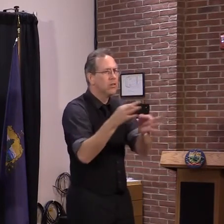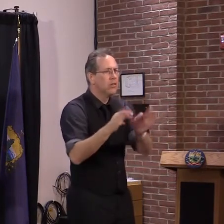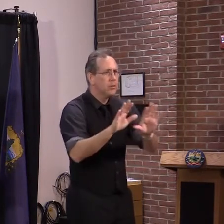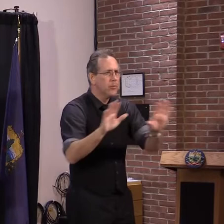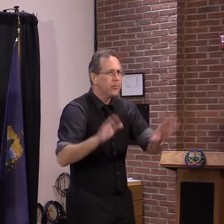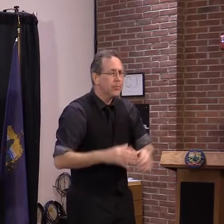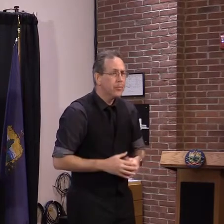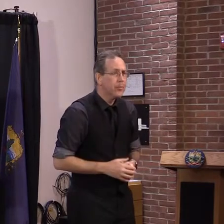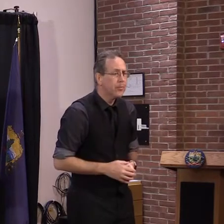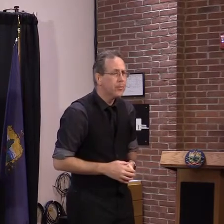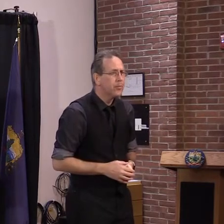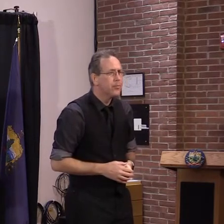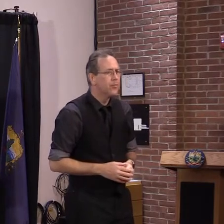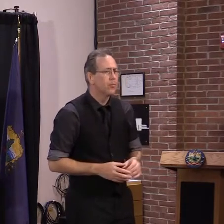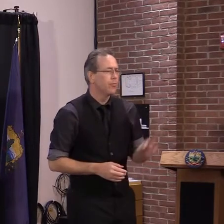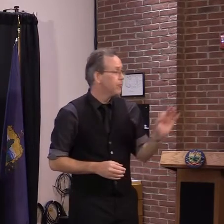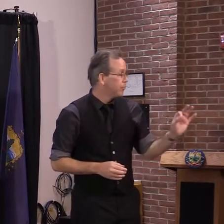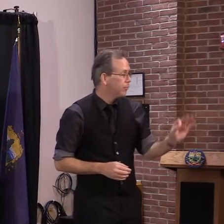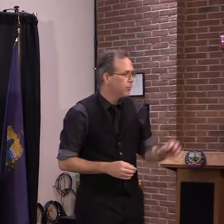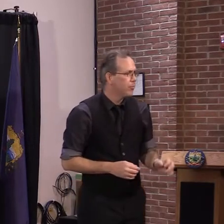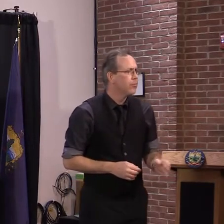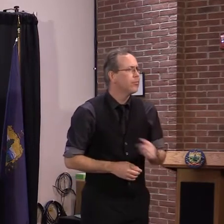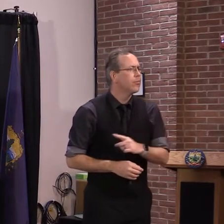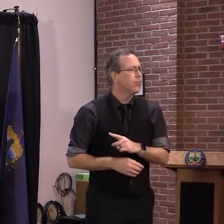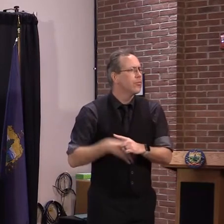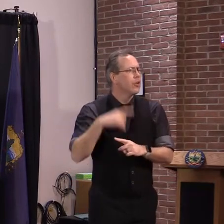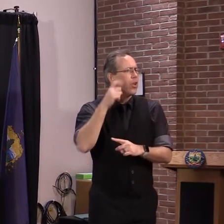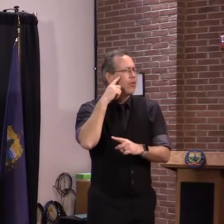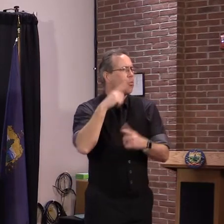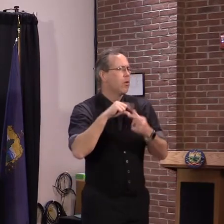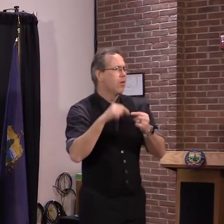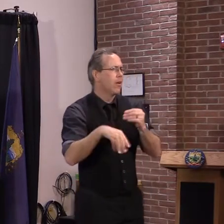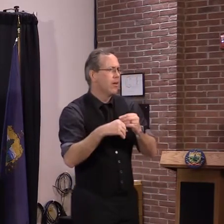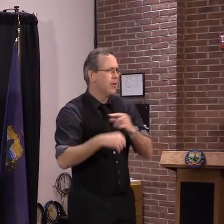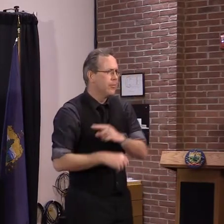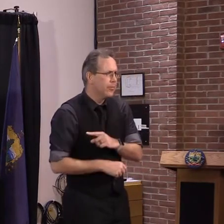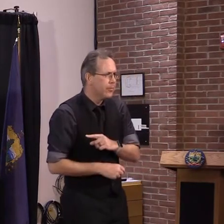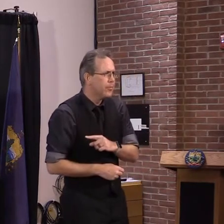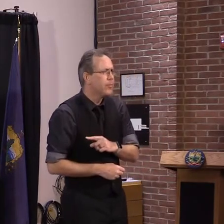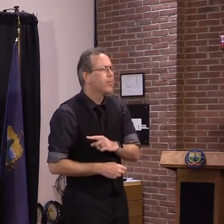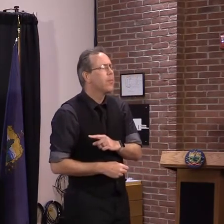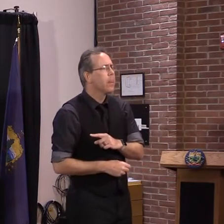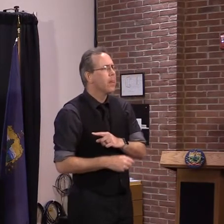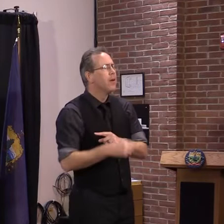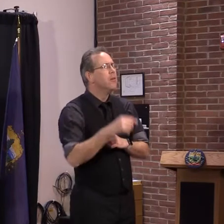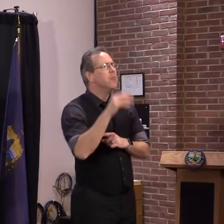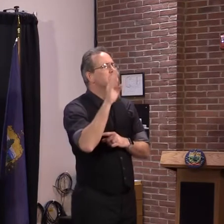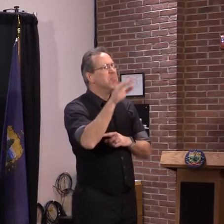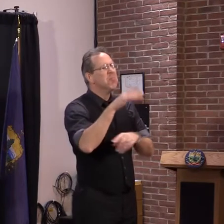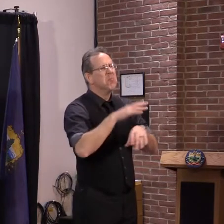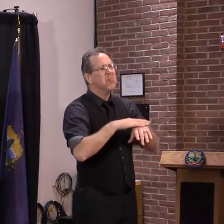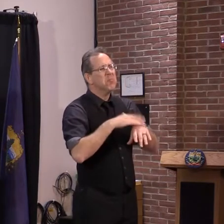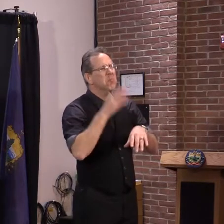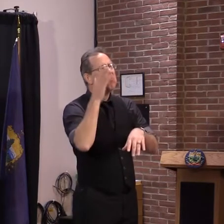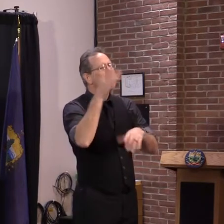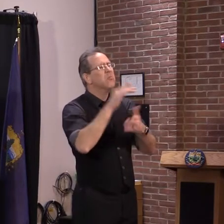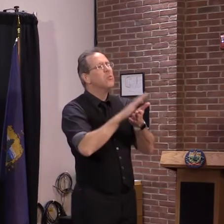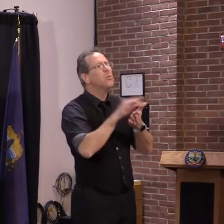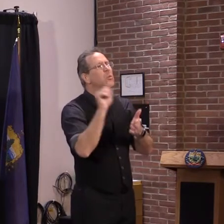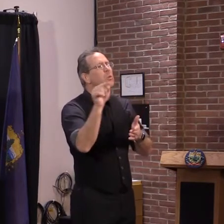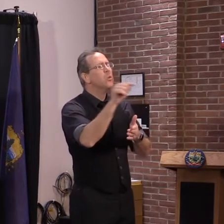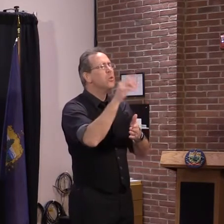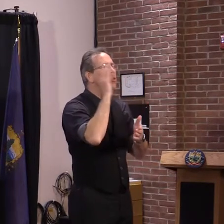Thank you. Add to that as well. I think there are going to be a number of schools who are going to decide on their